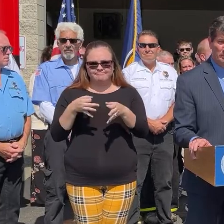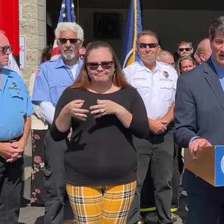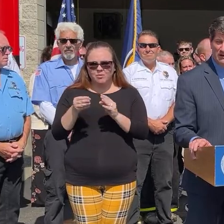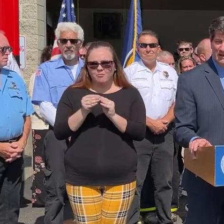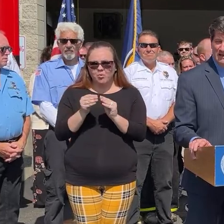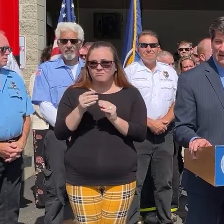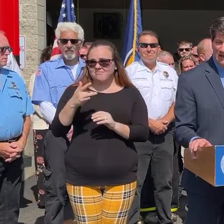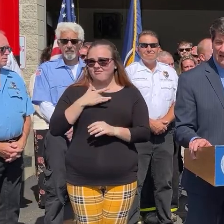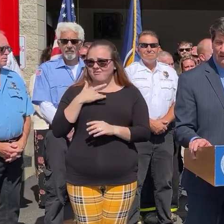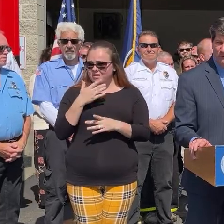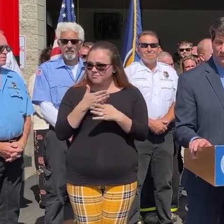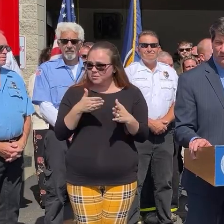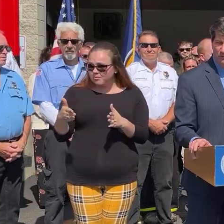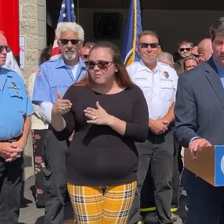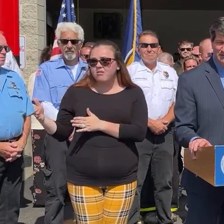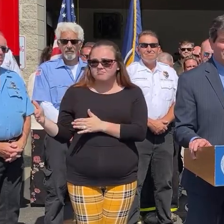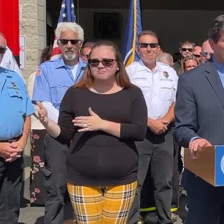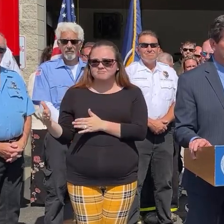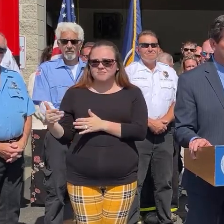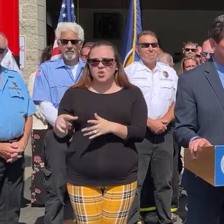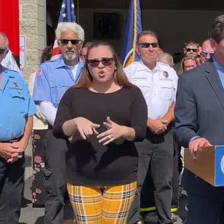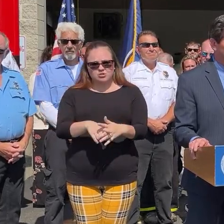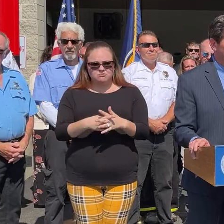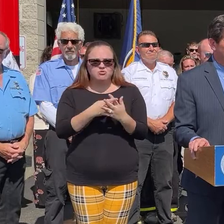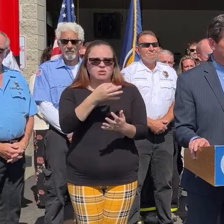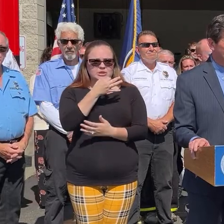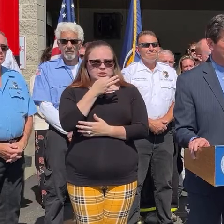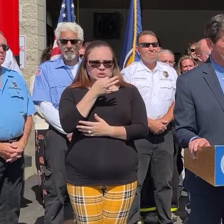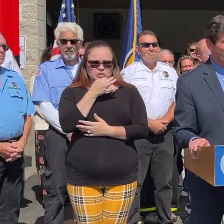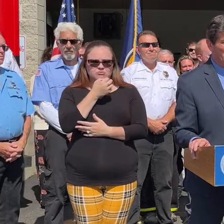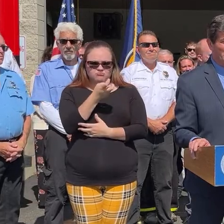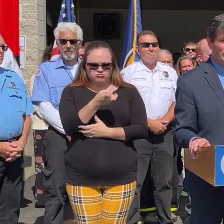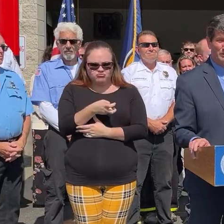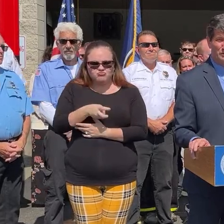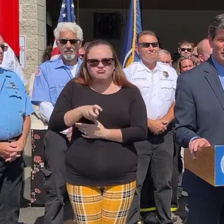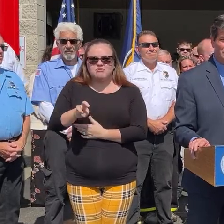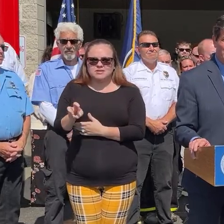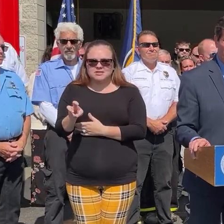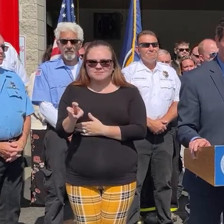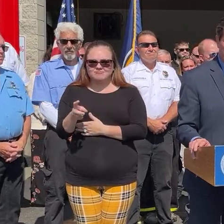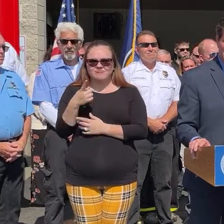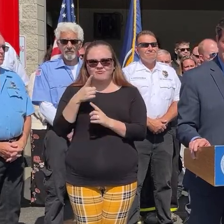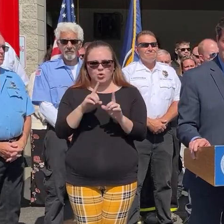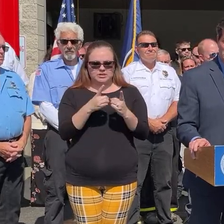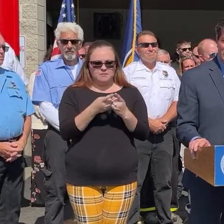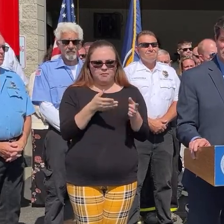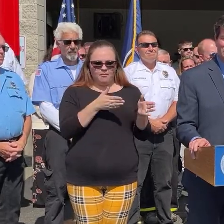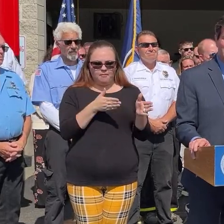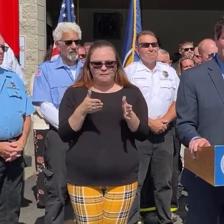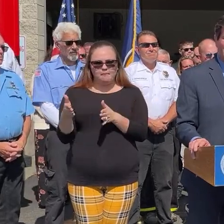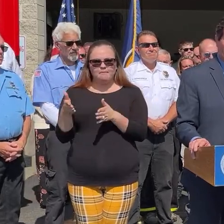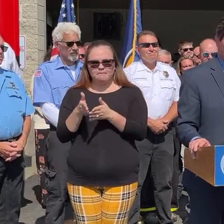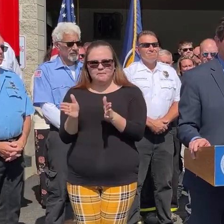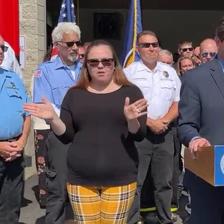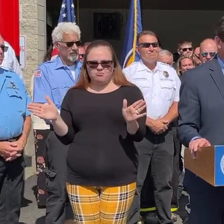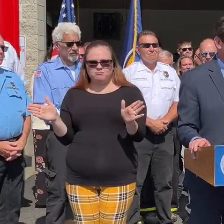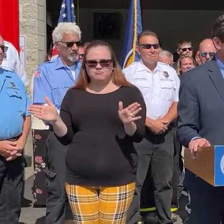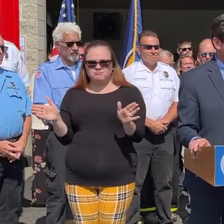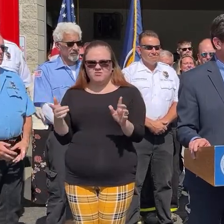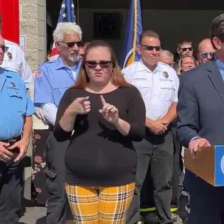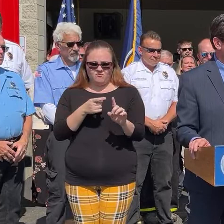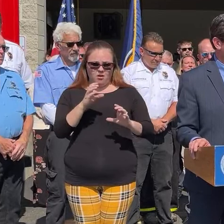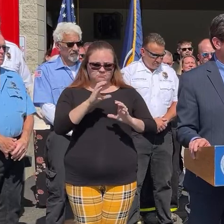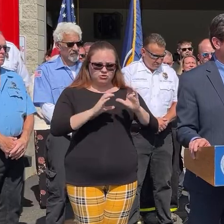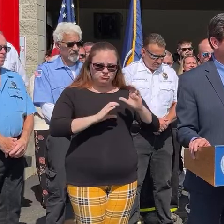feel we're prepared. We will start very soon the transition for our Department of Public Works from the construction part of